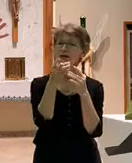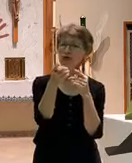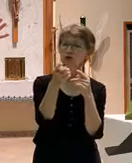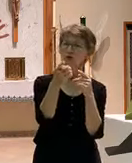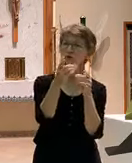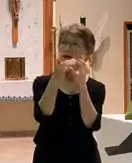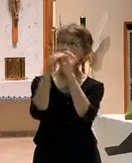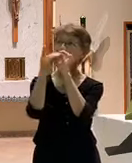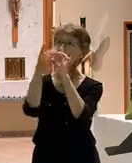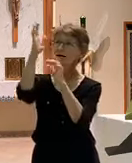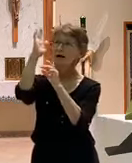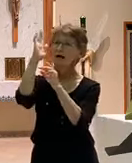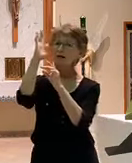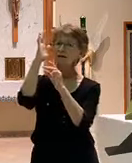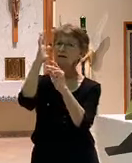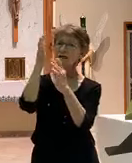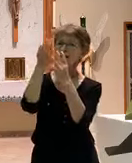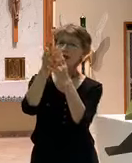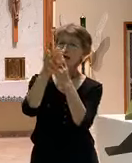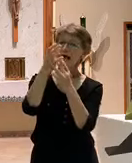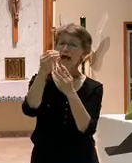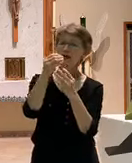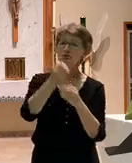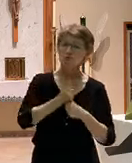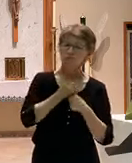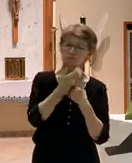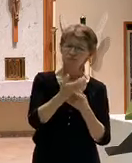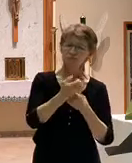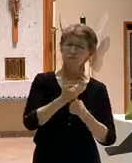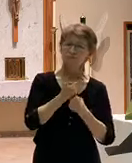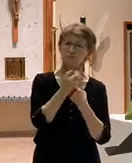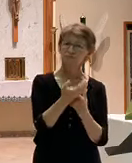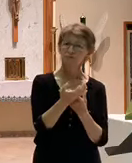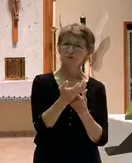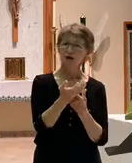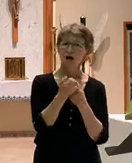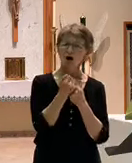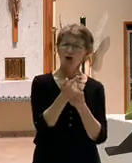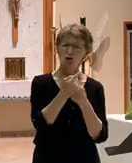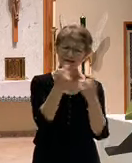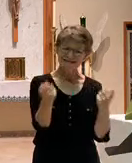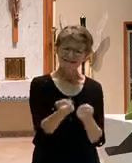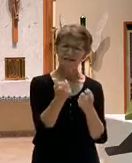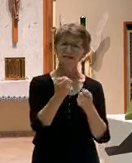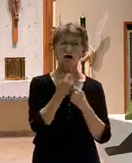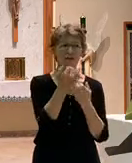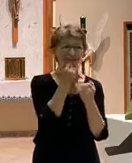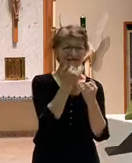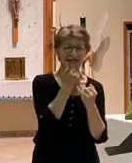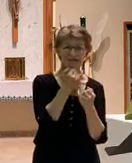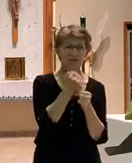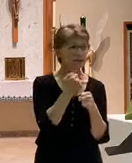that muck and evil. We can lay all before God that stands between us and him, all our sins, all the mistakes we've made,